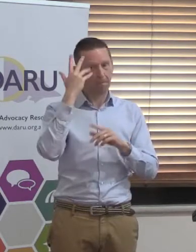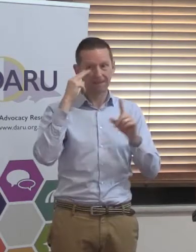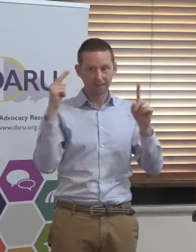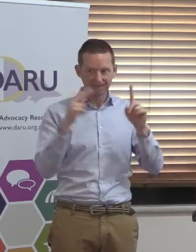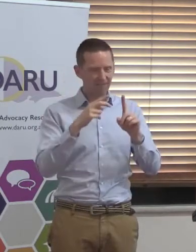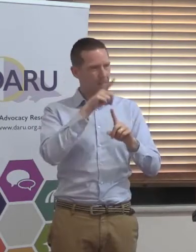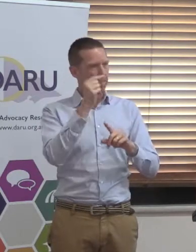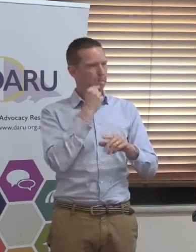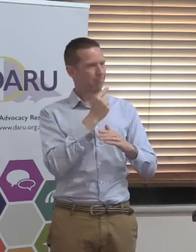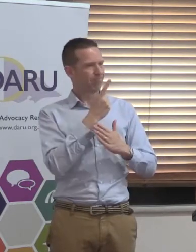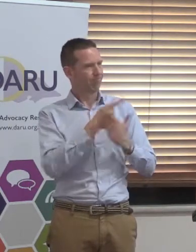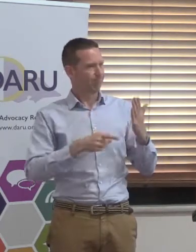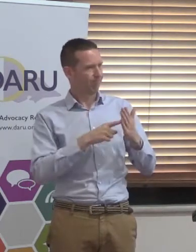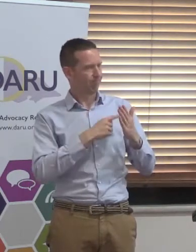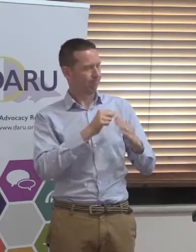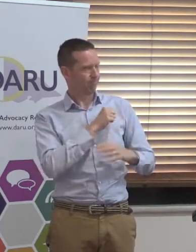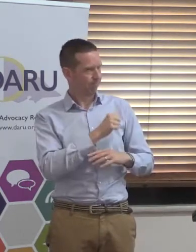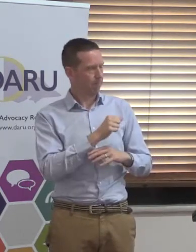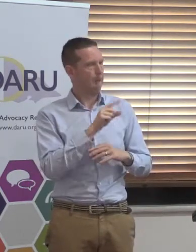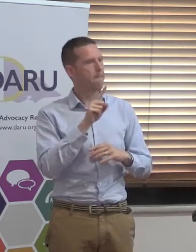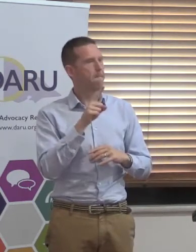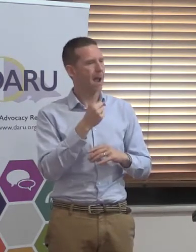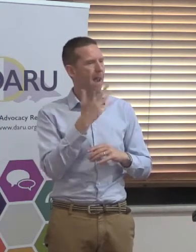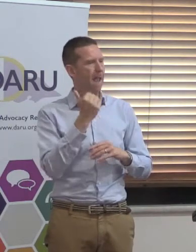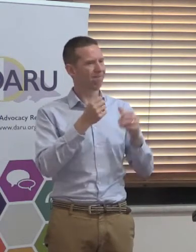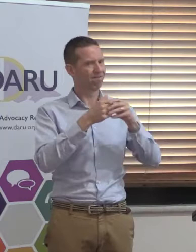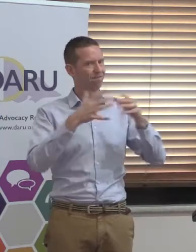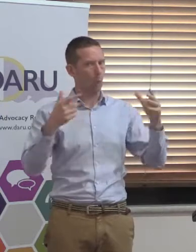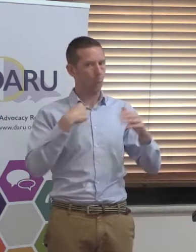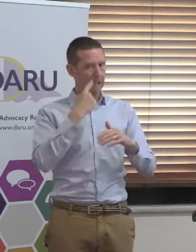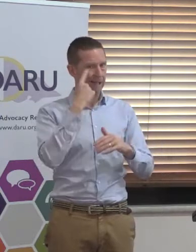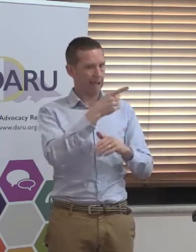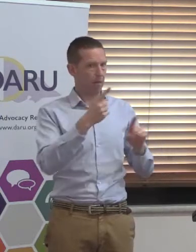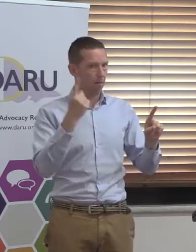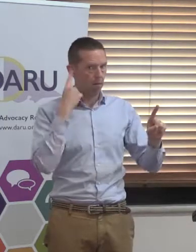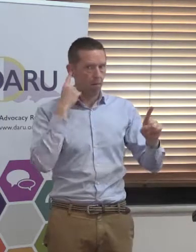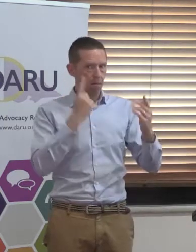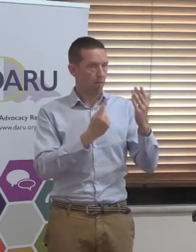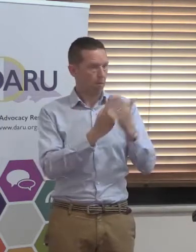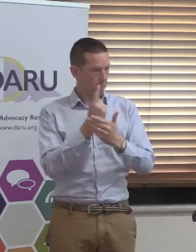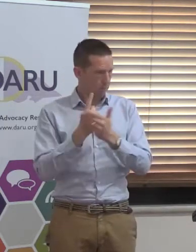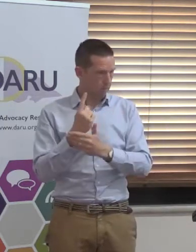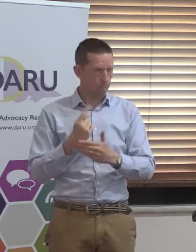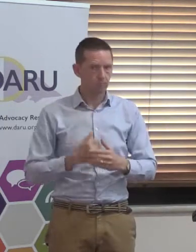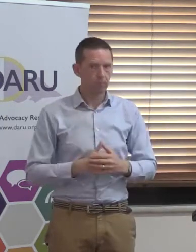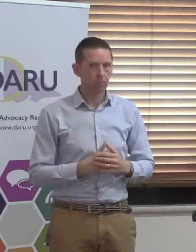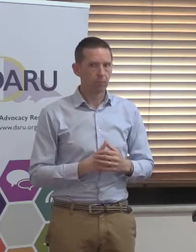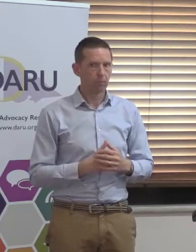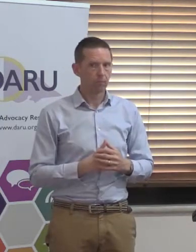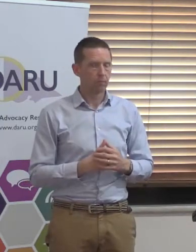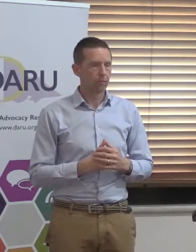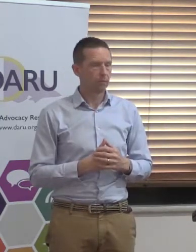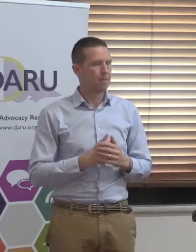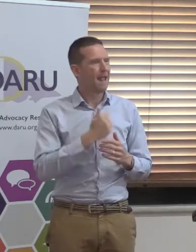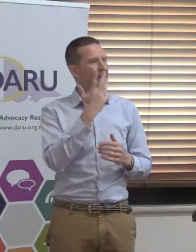perhaps, but there are certainly a growing number of cases that we were becoming aware of where there